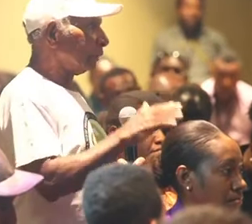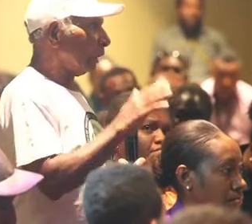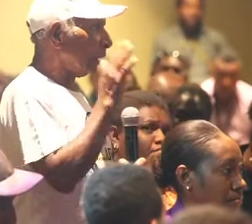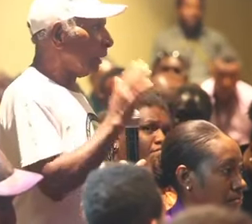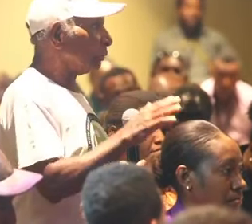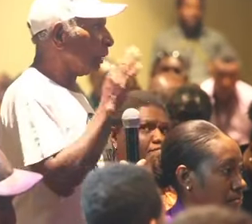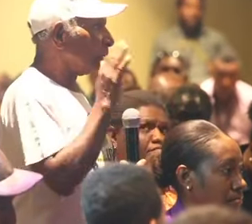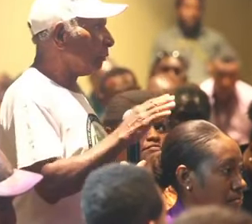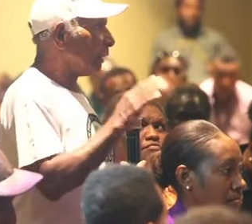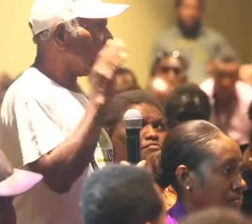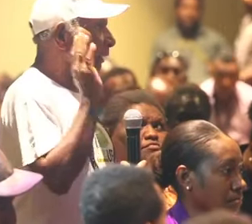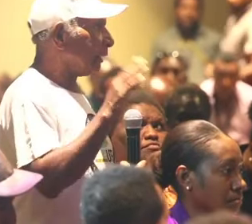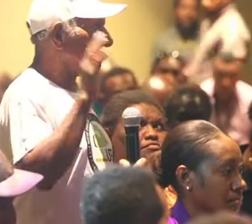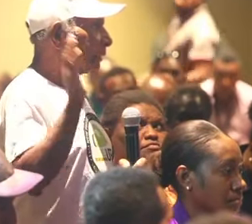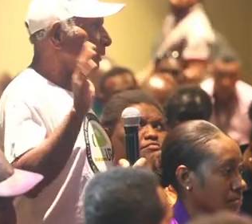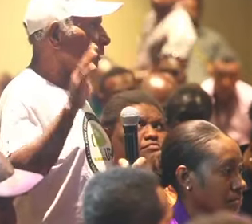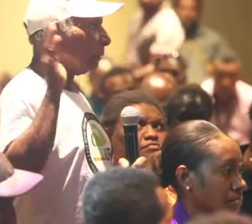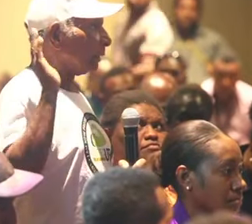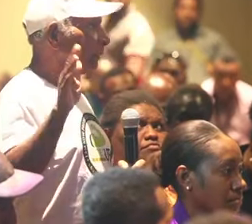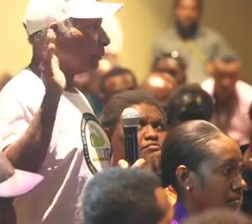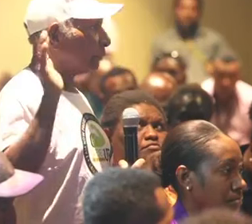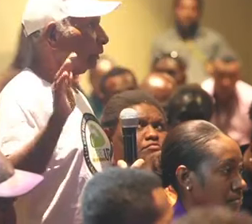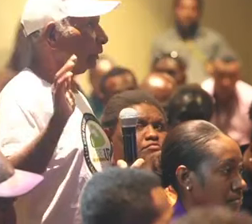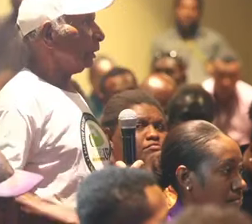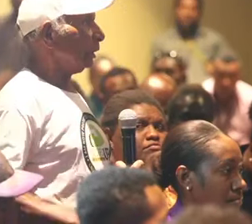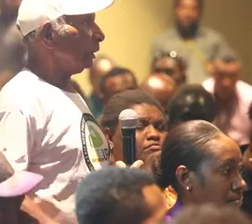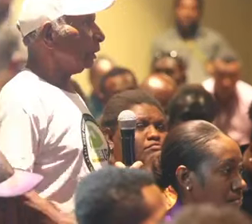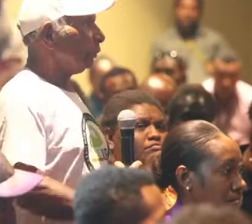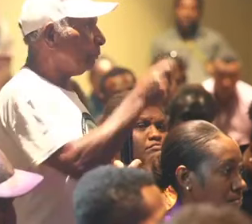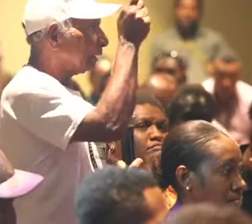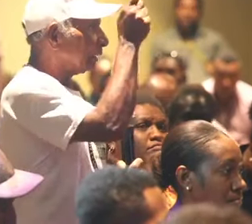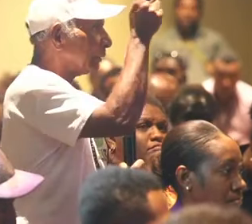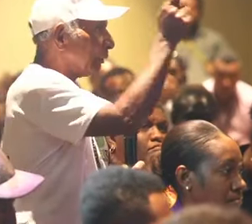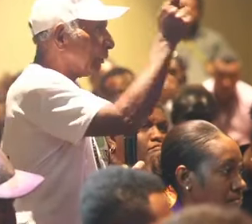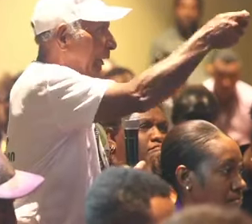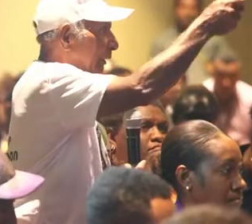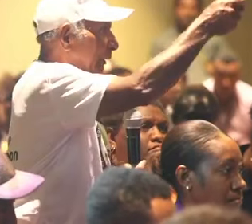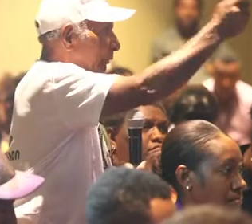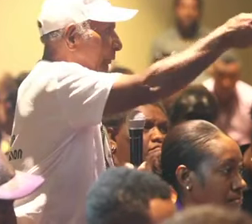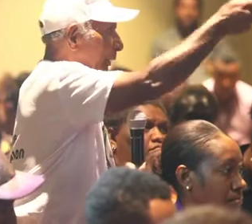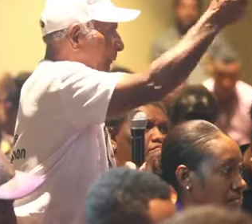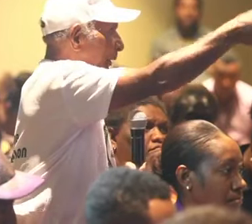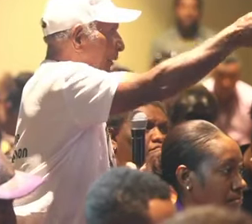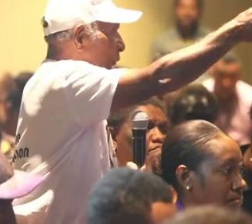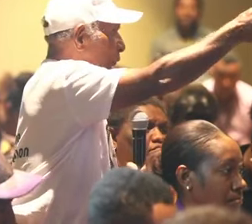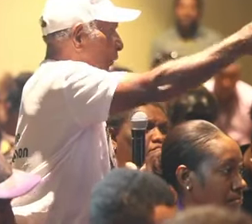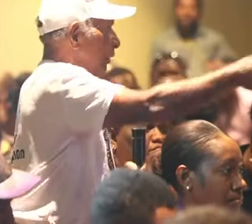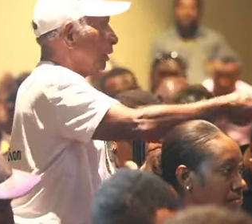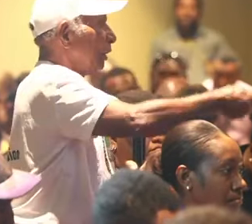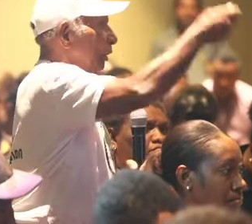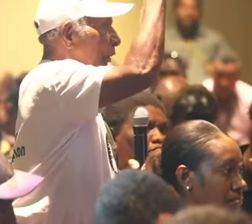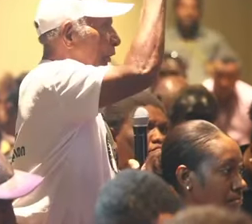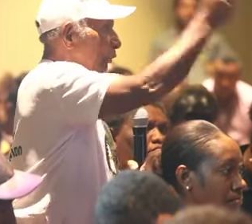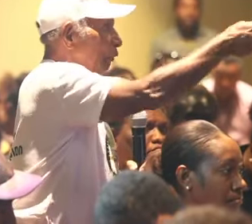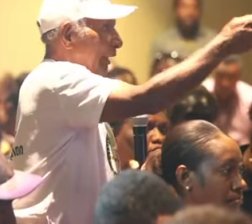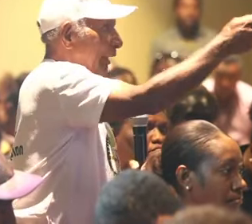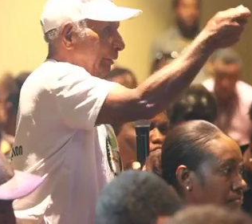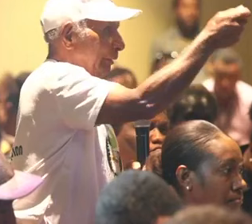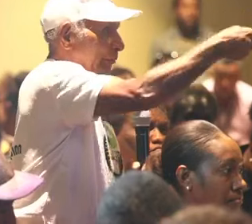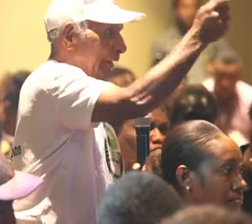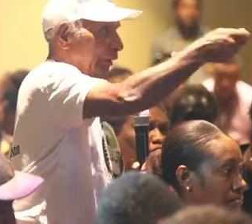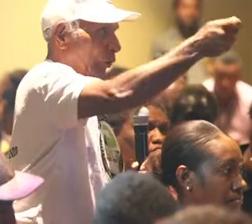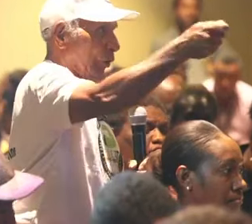all this land who said he been attending this cooperative school. You must, only must come so I'm certificate, you